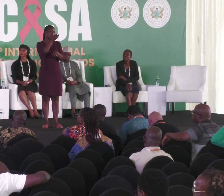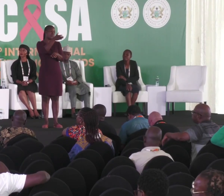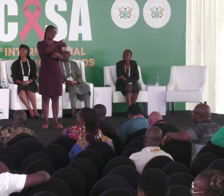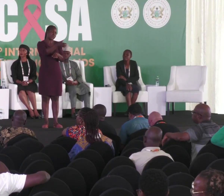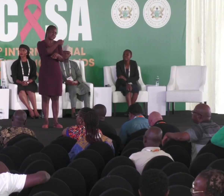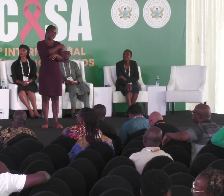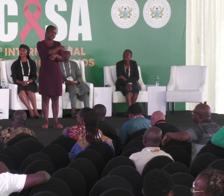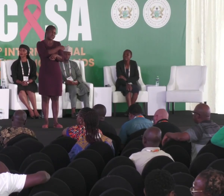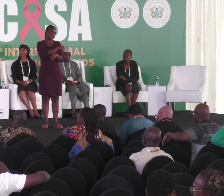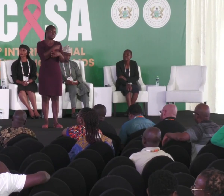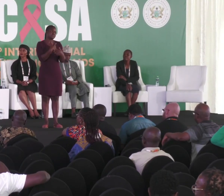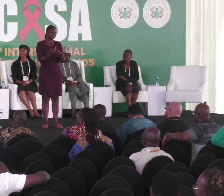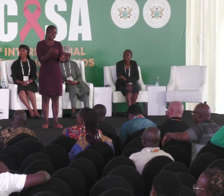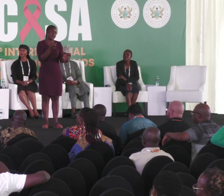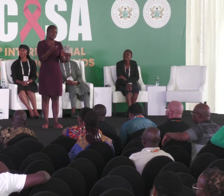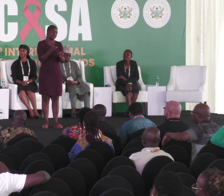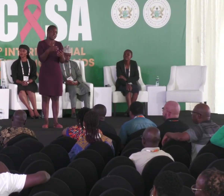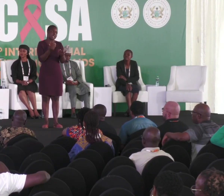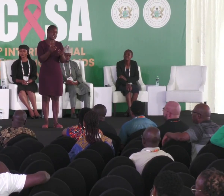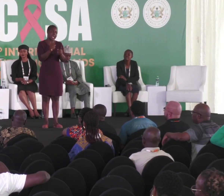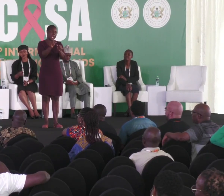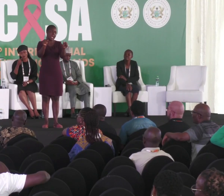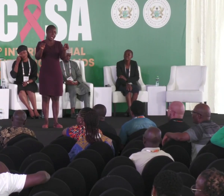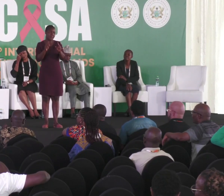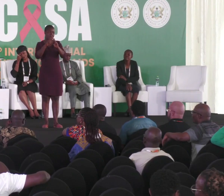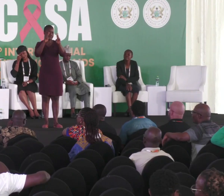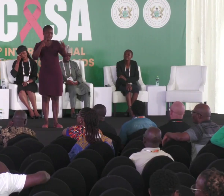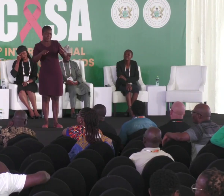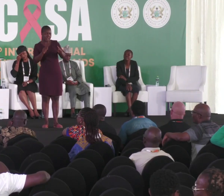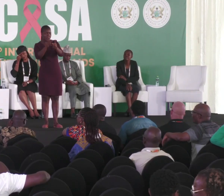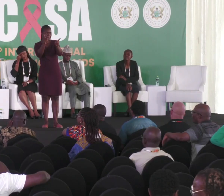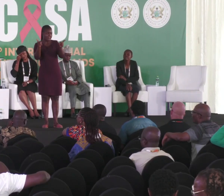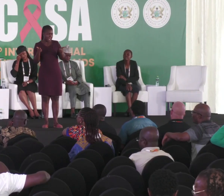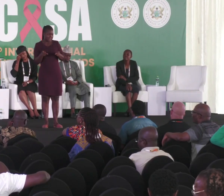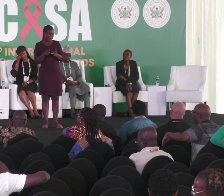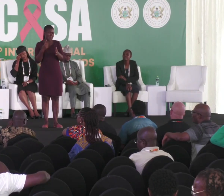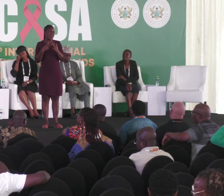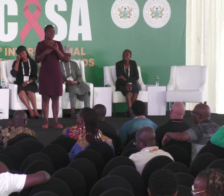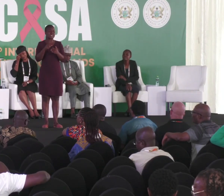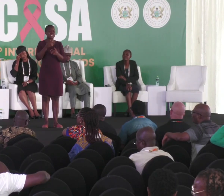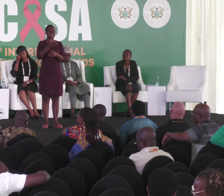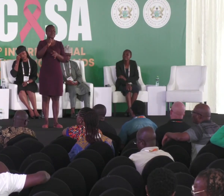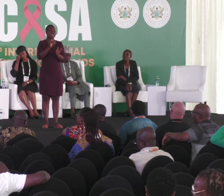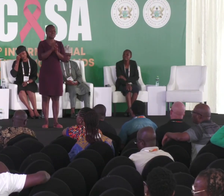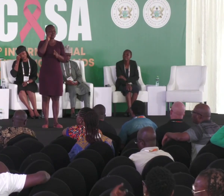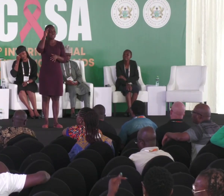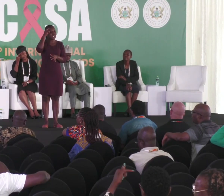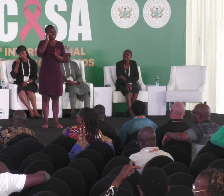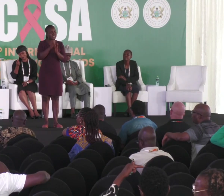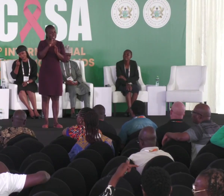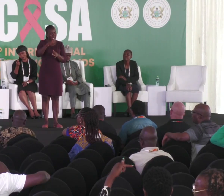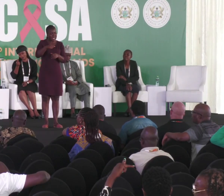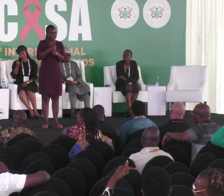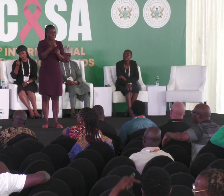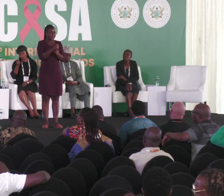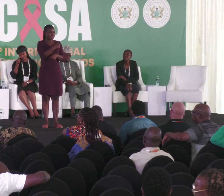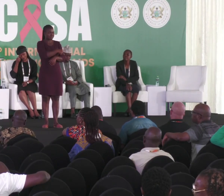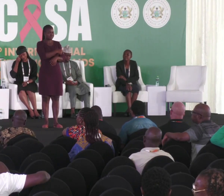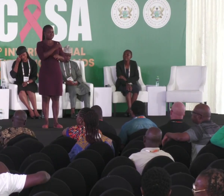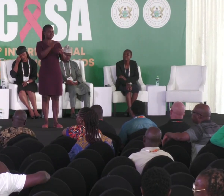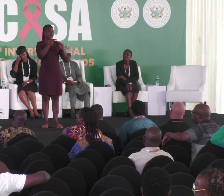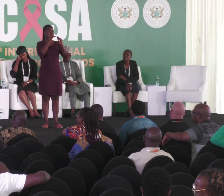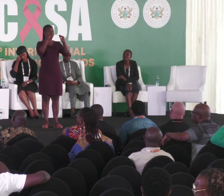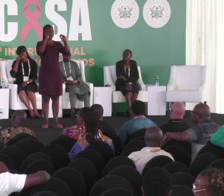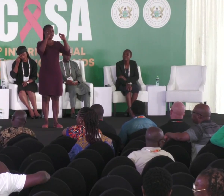or semi-urban, and then is this something that you think can be scaled, right, to reach more